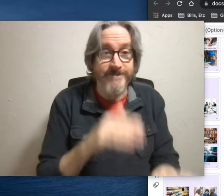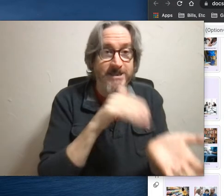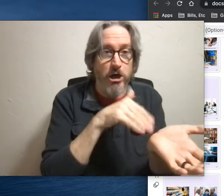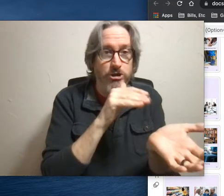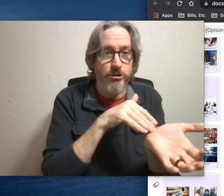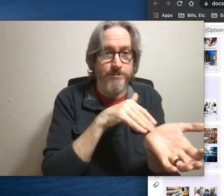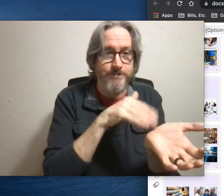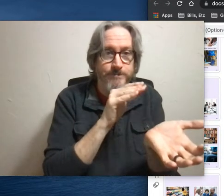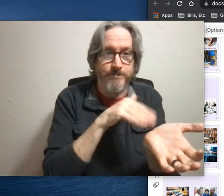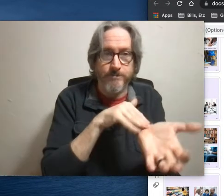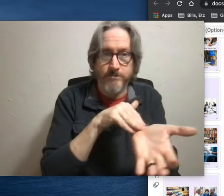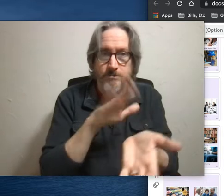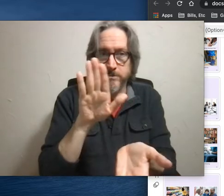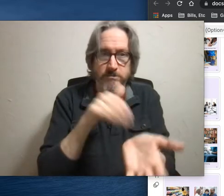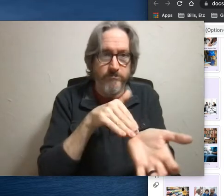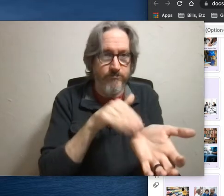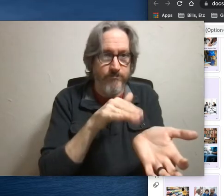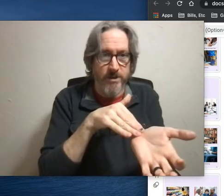Doctor.